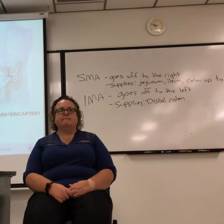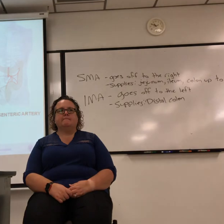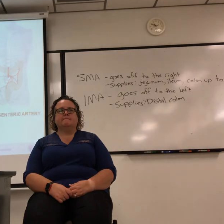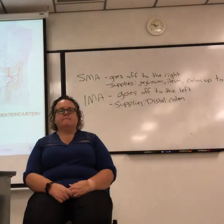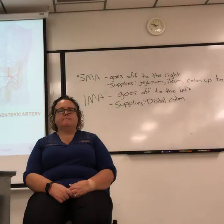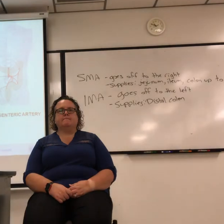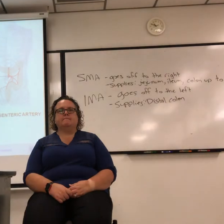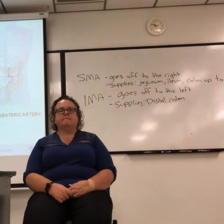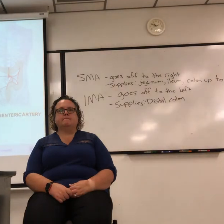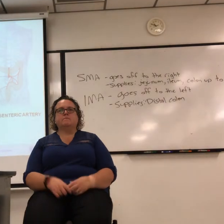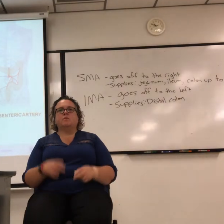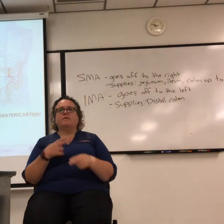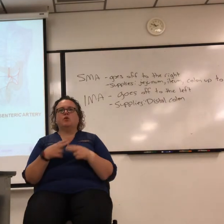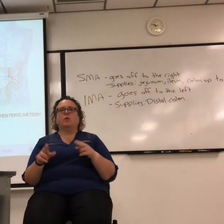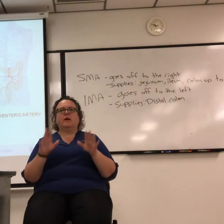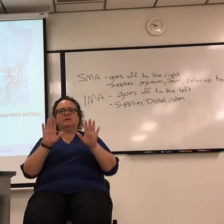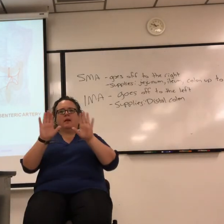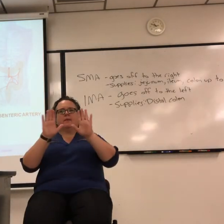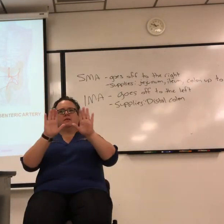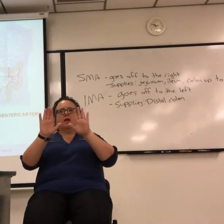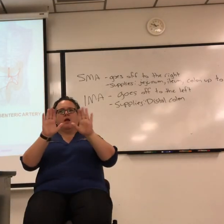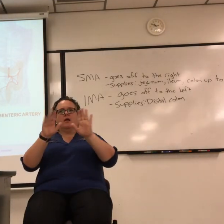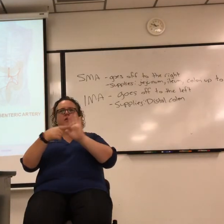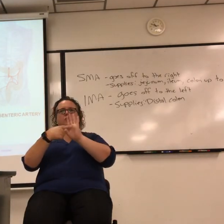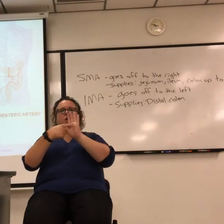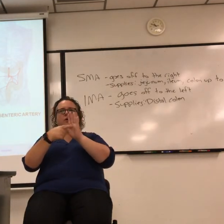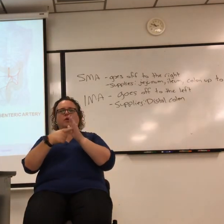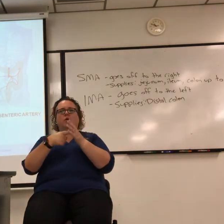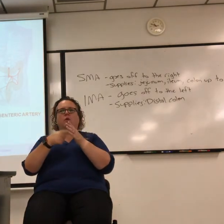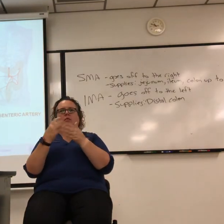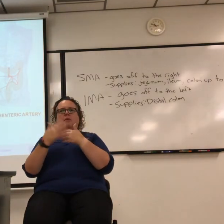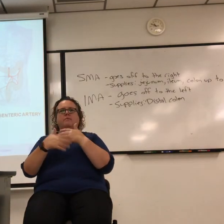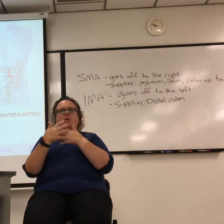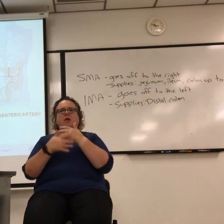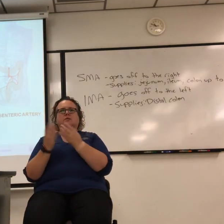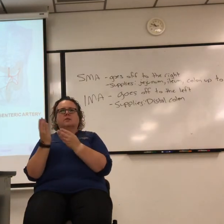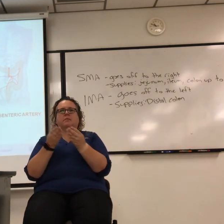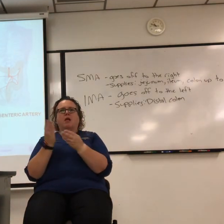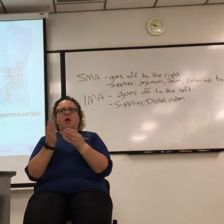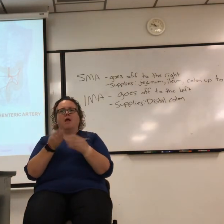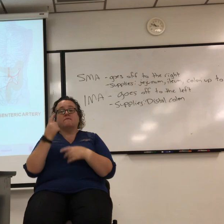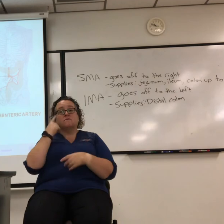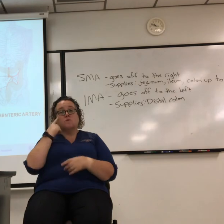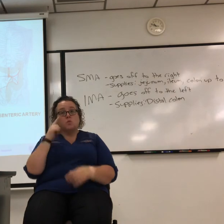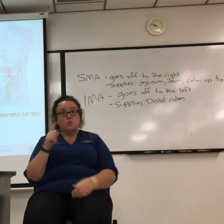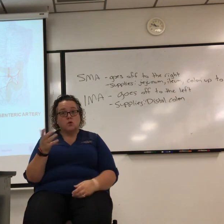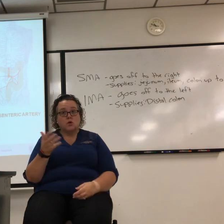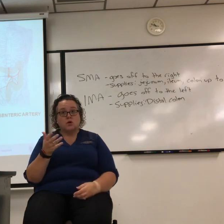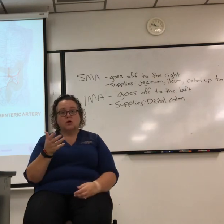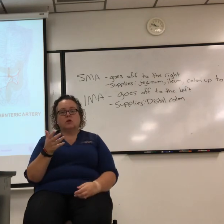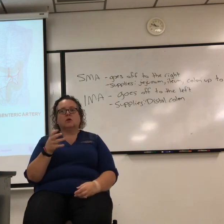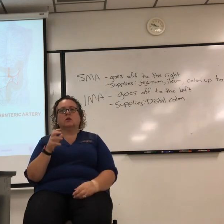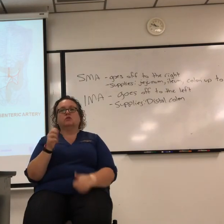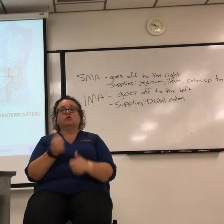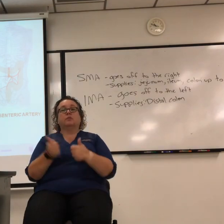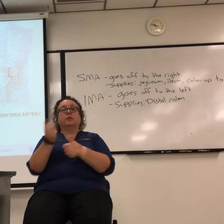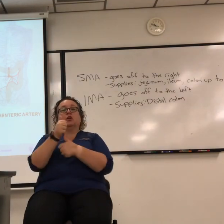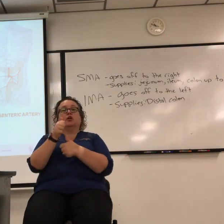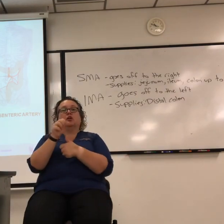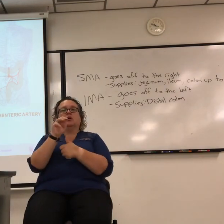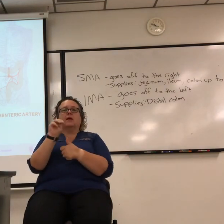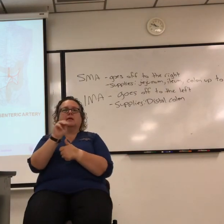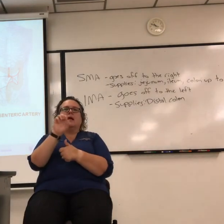So you got a quick side-by-side showing you the blood supply for the superior